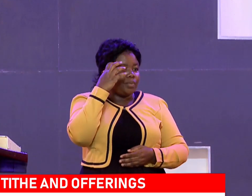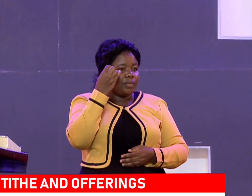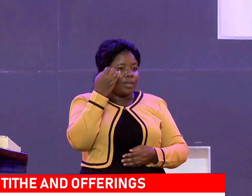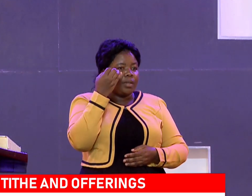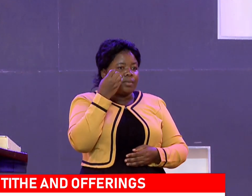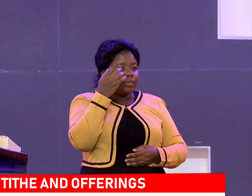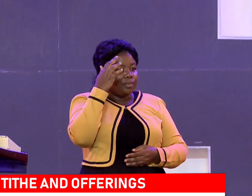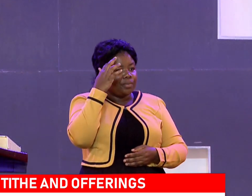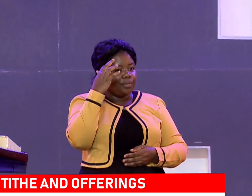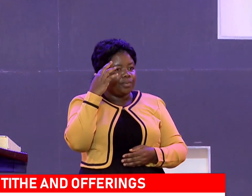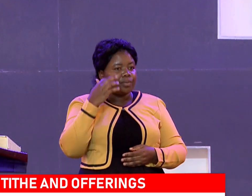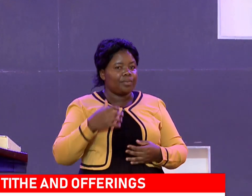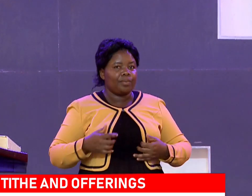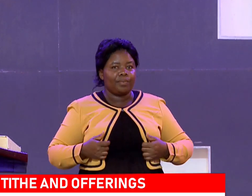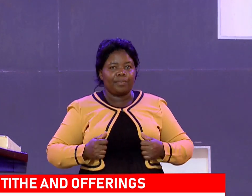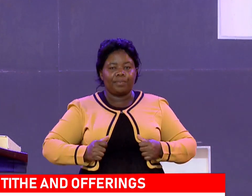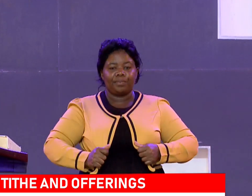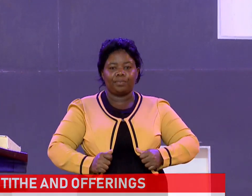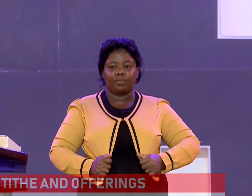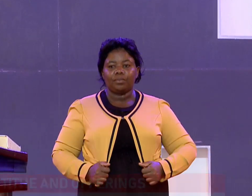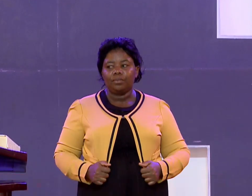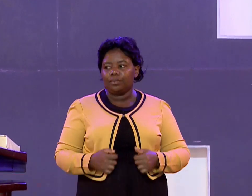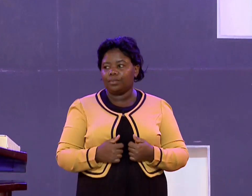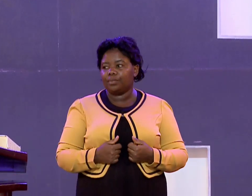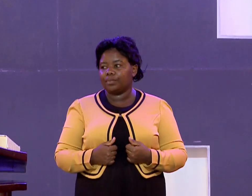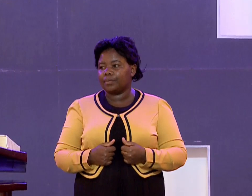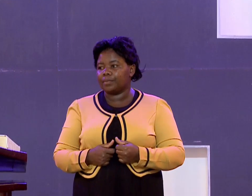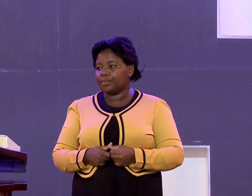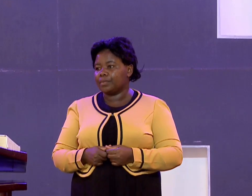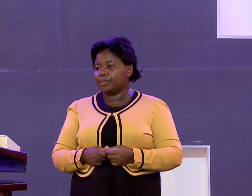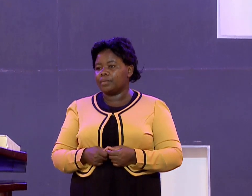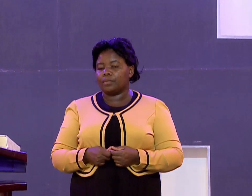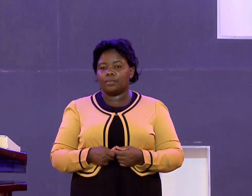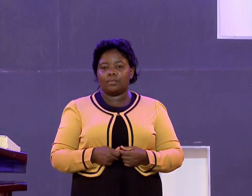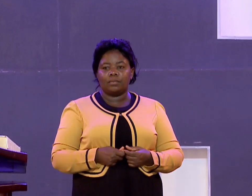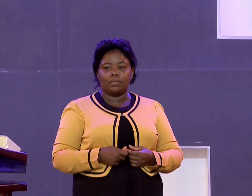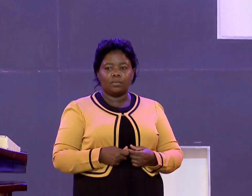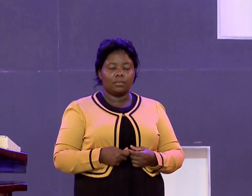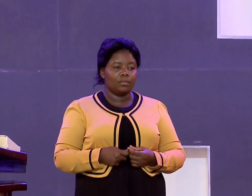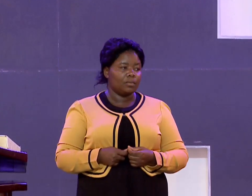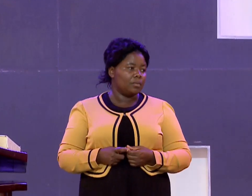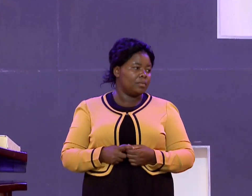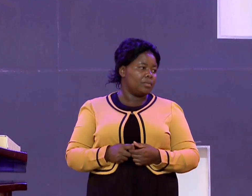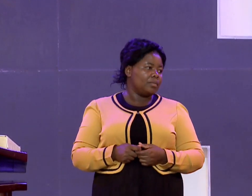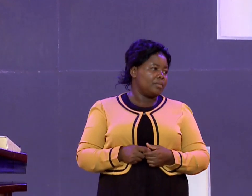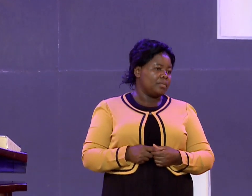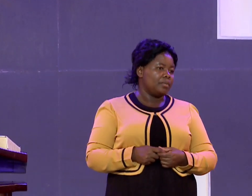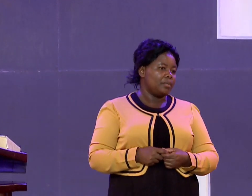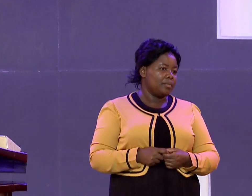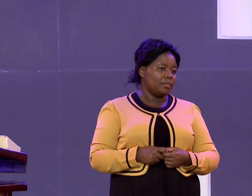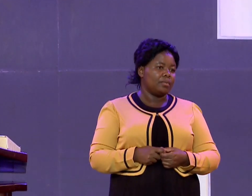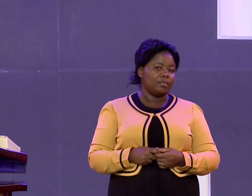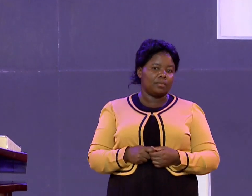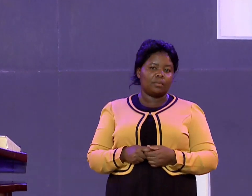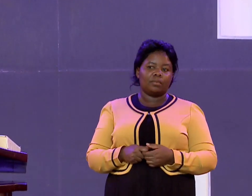kibuzo kyonna okusinzira omuweereza nga waweereza. I'll get one person from the congregation in case you have a